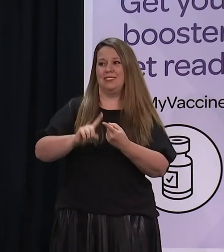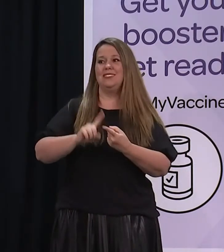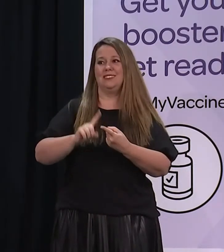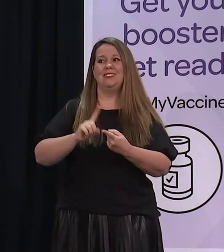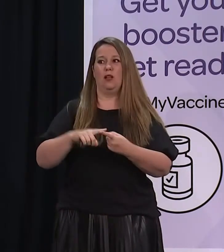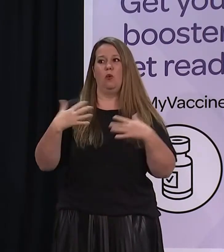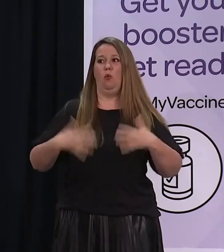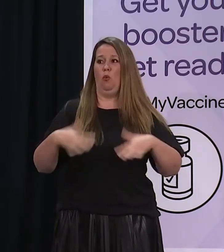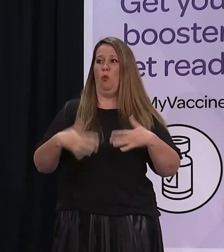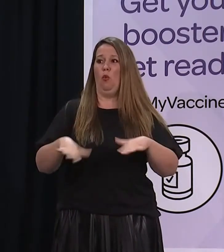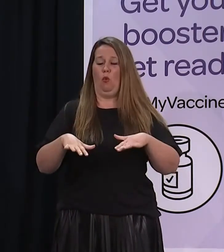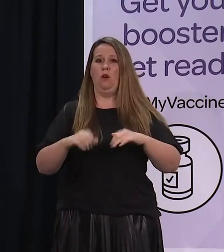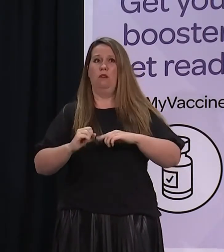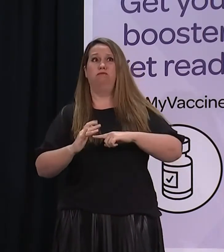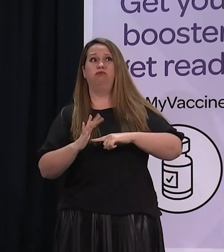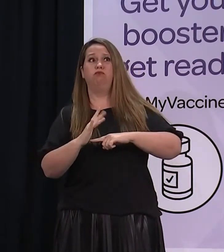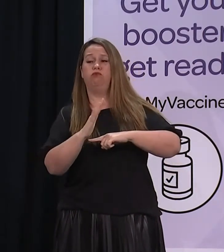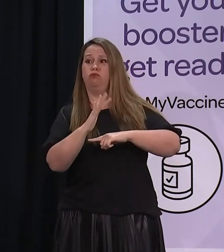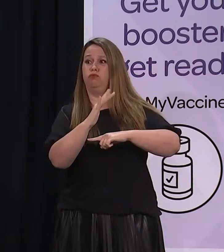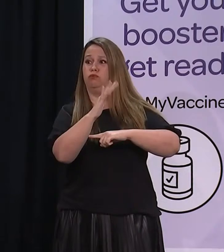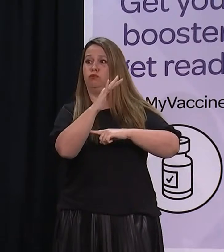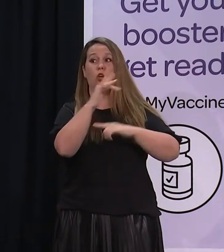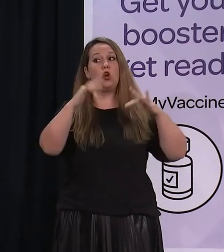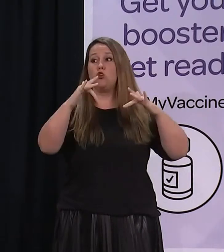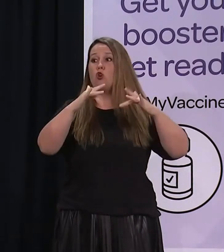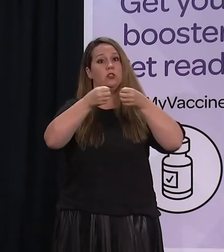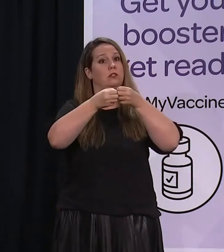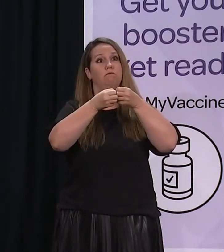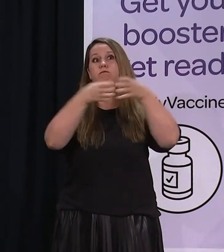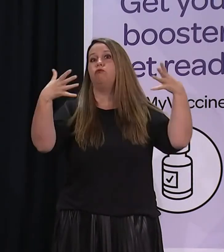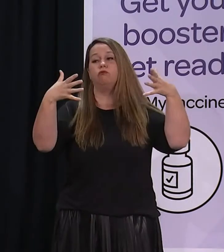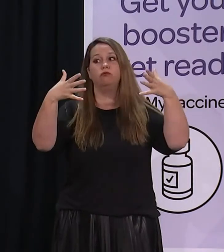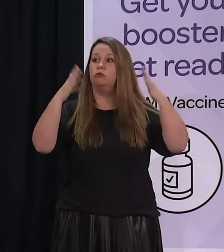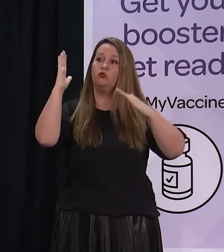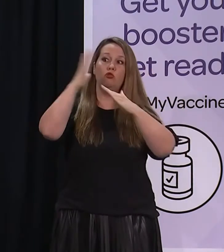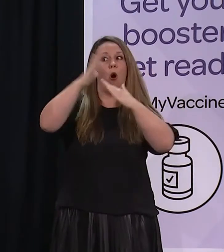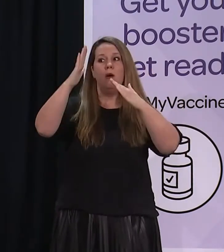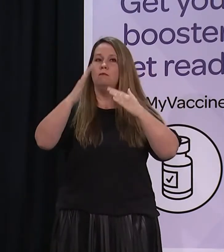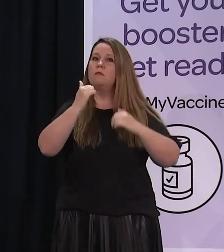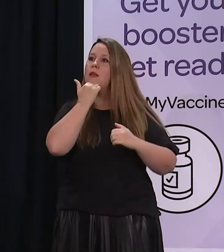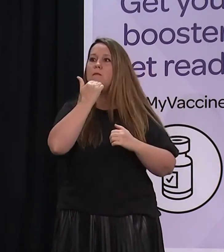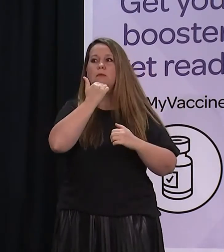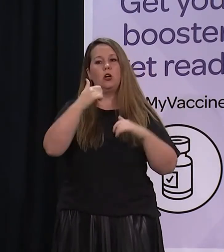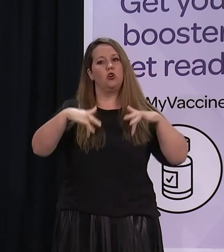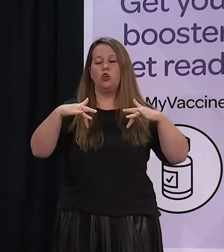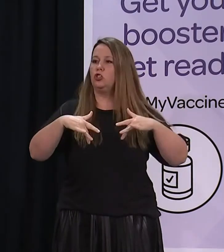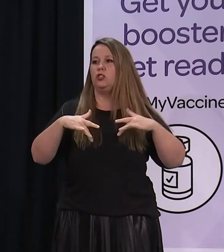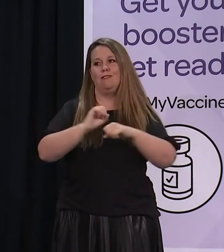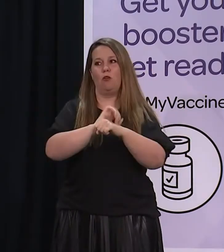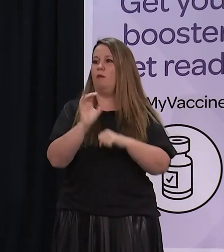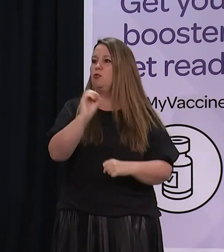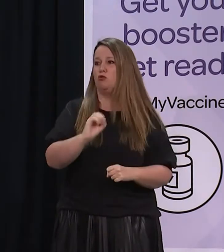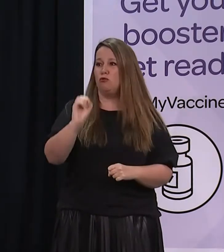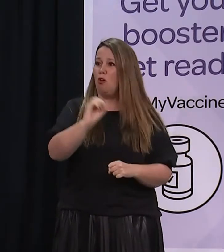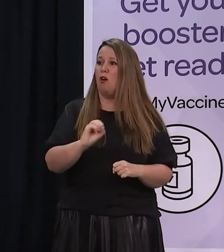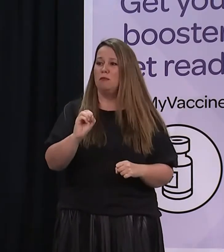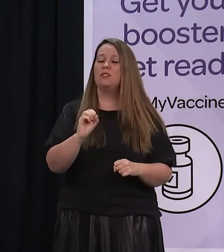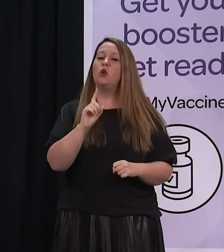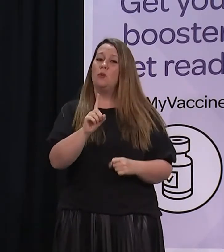the peak. At the moment, welcoming home New Zealanders will have a minimal impact, but we do want to be careful